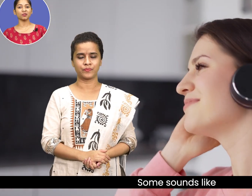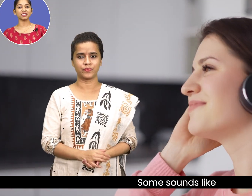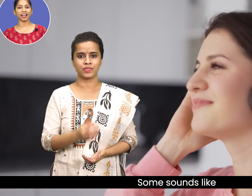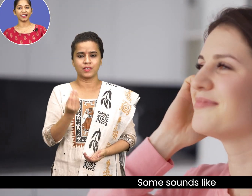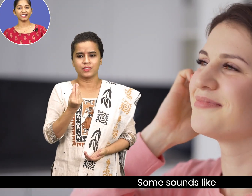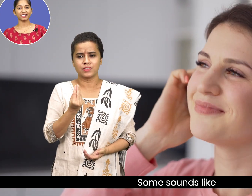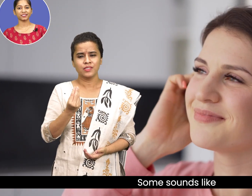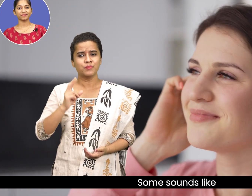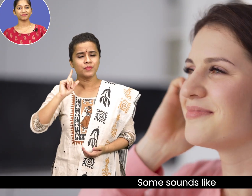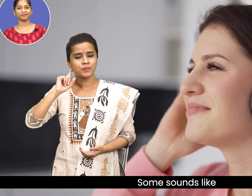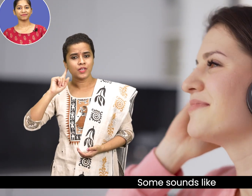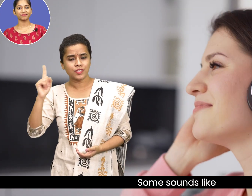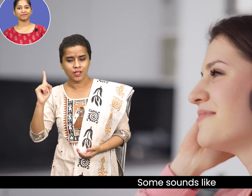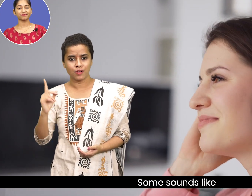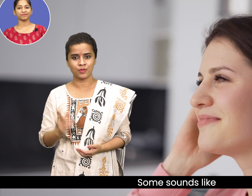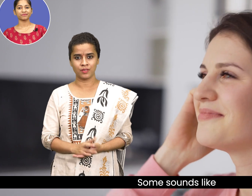Some sounds like